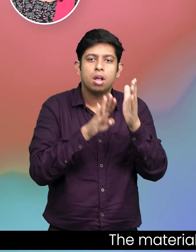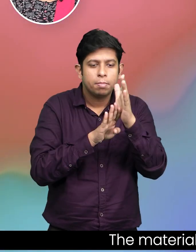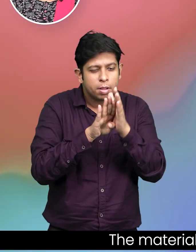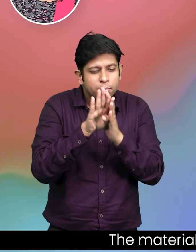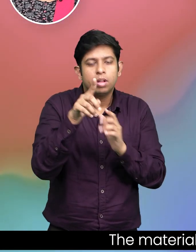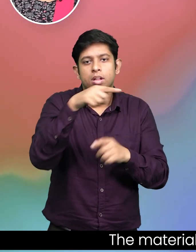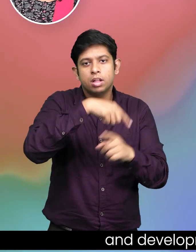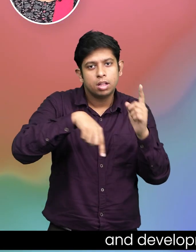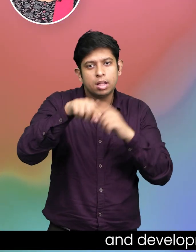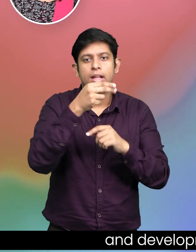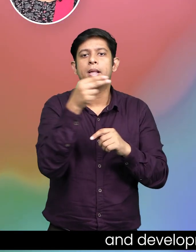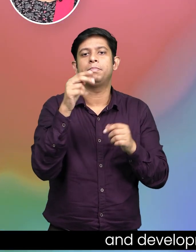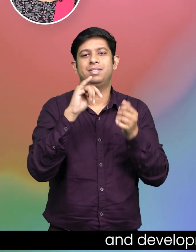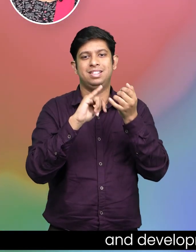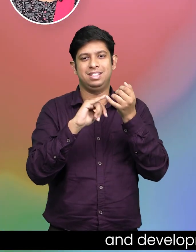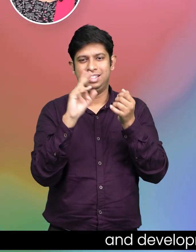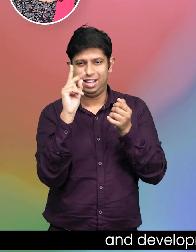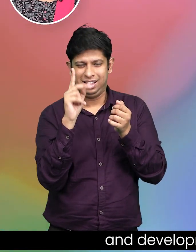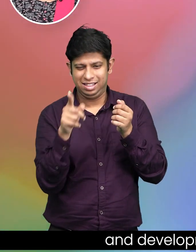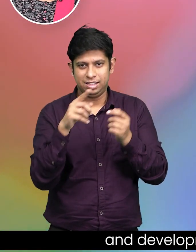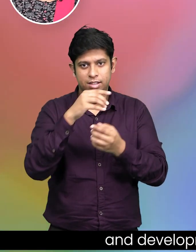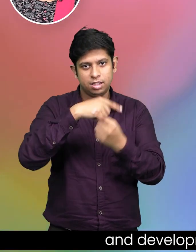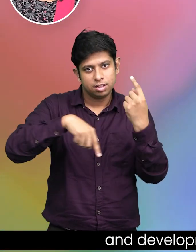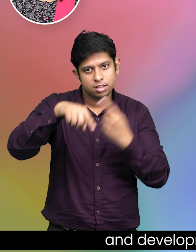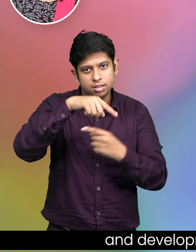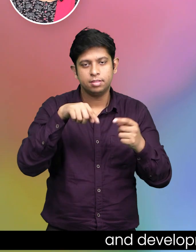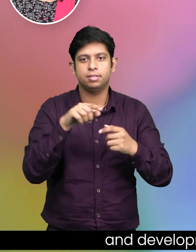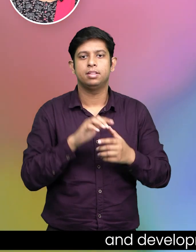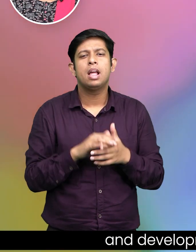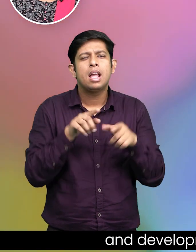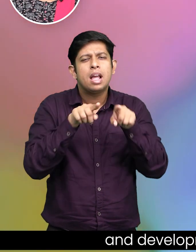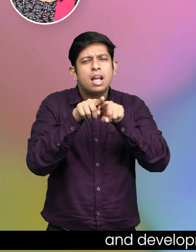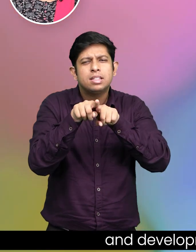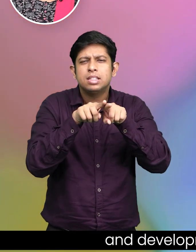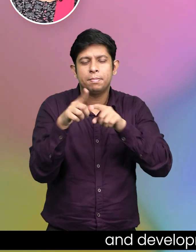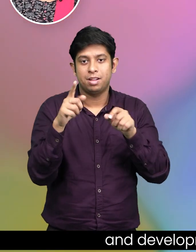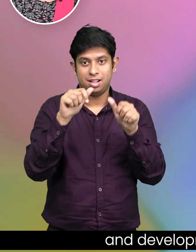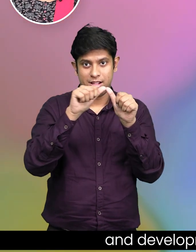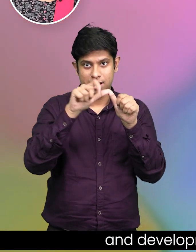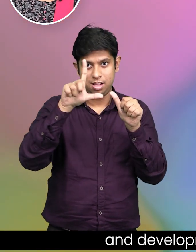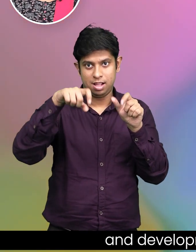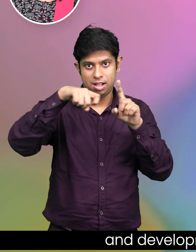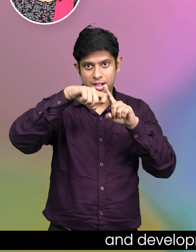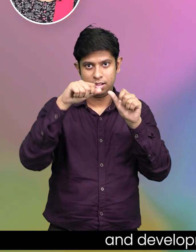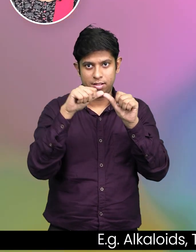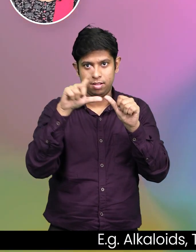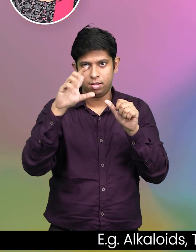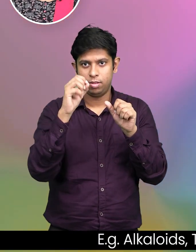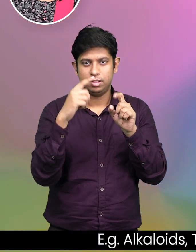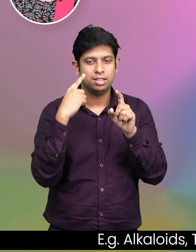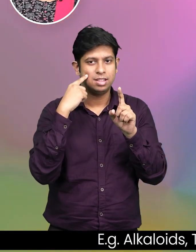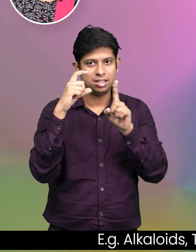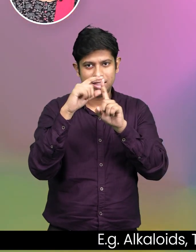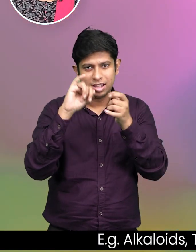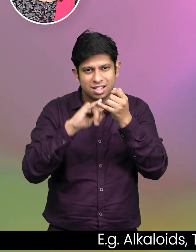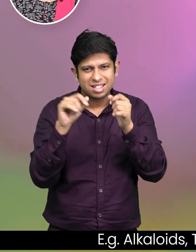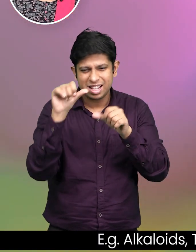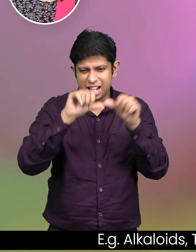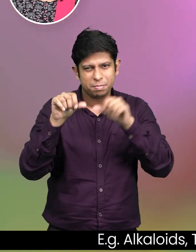normal growth and development are secondary metabolites.